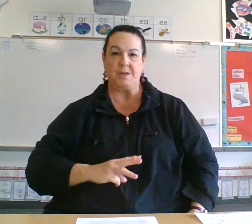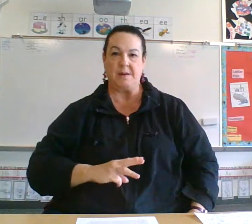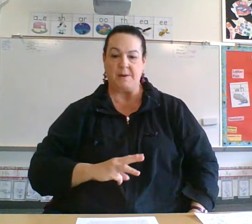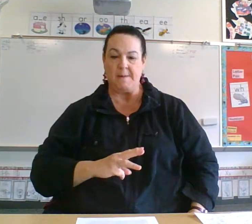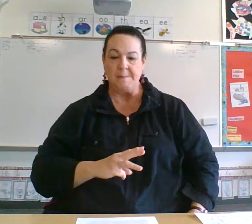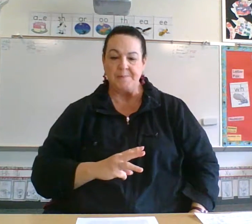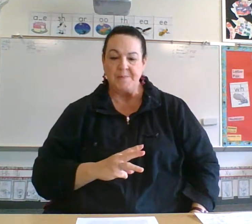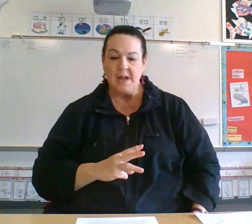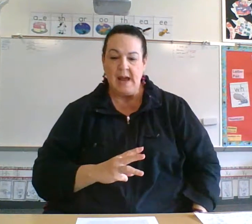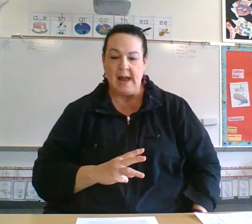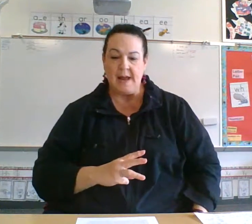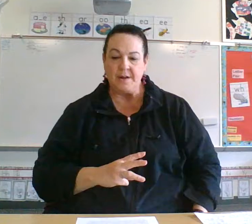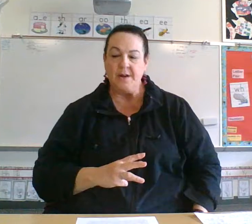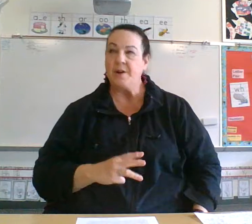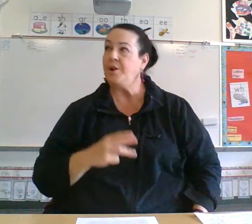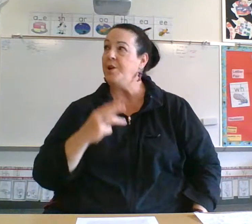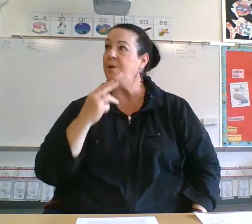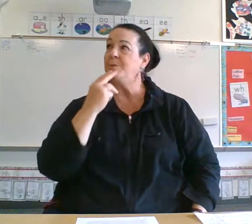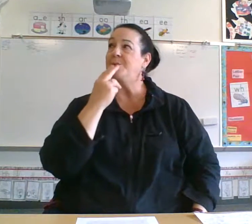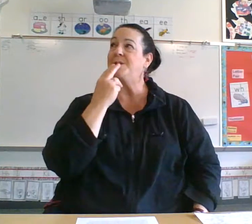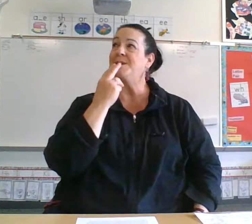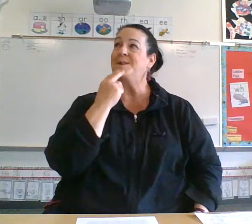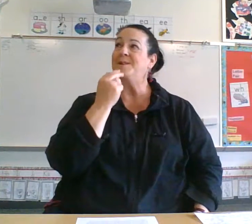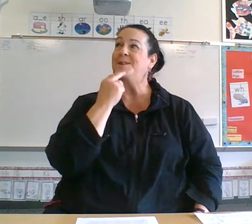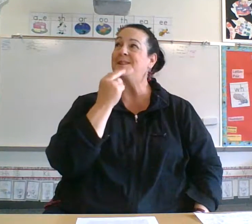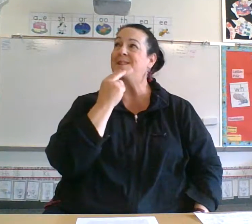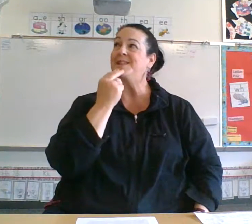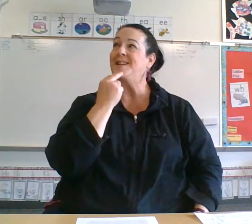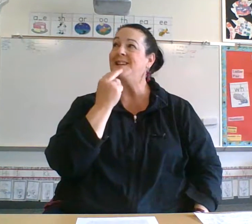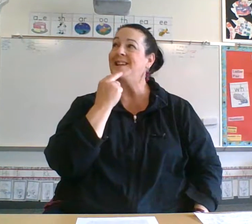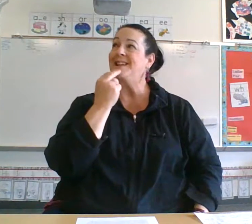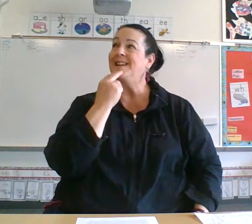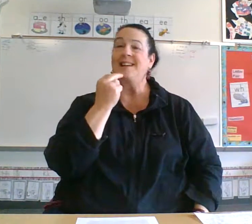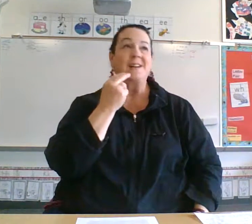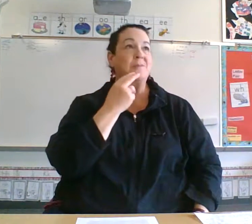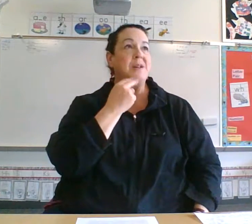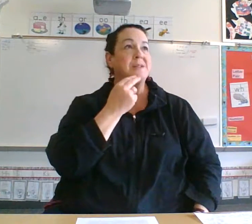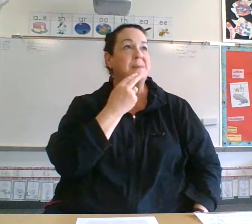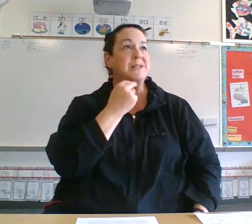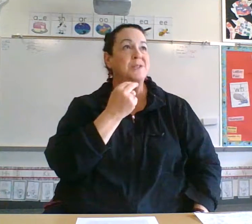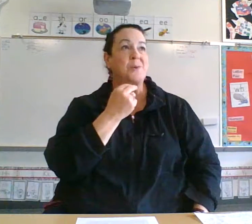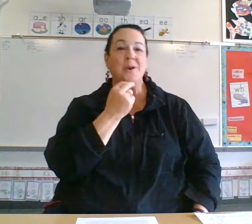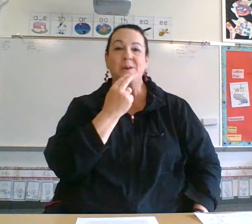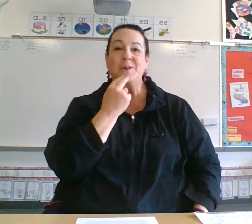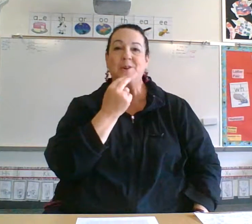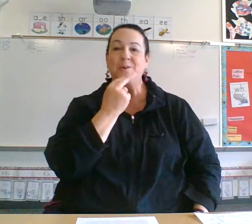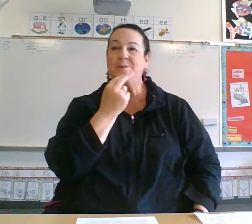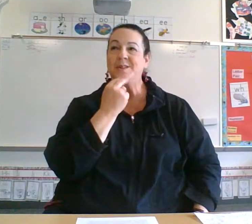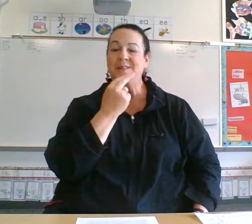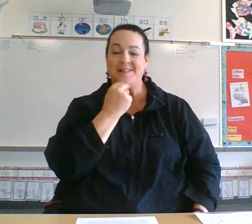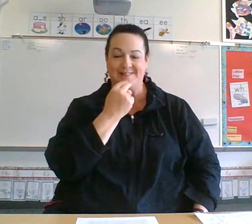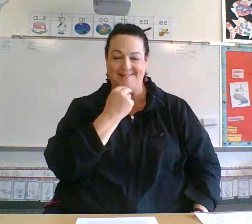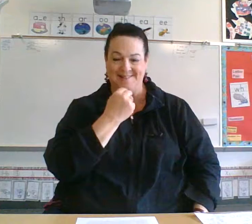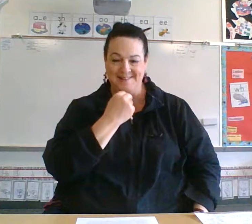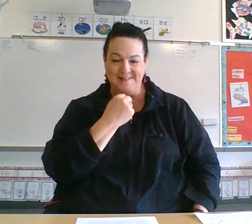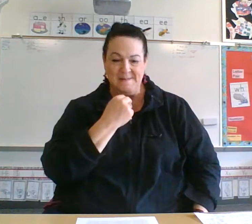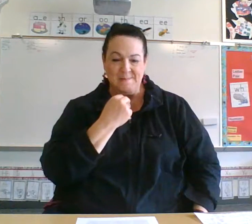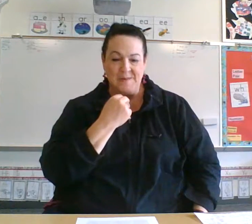W. And cute is, wait, somebody's at the door. Cute.